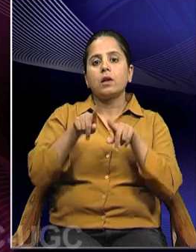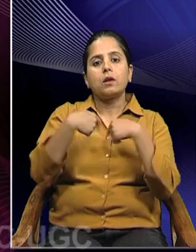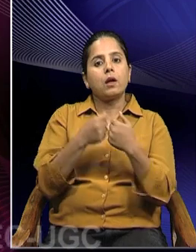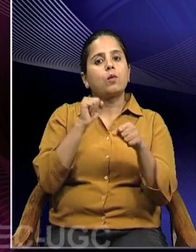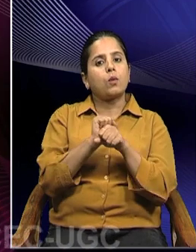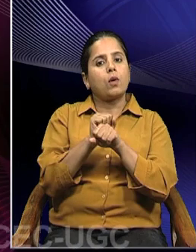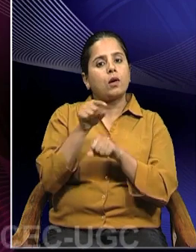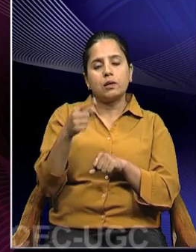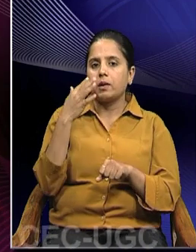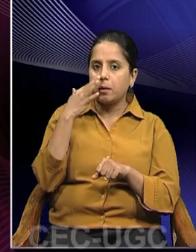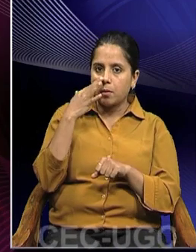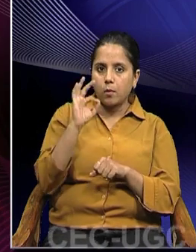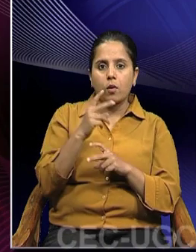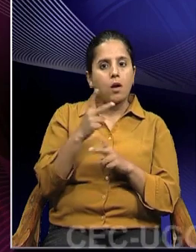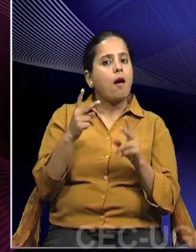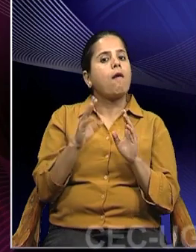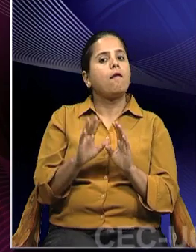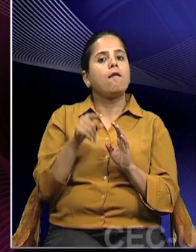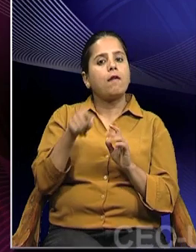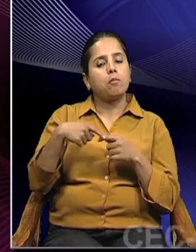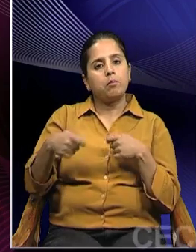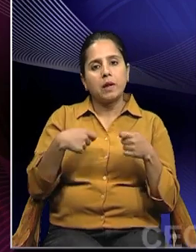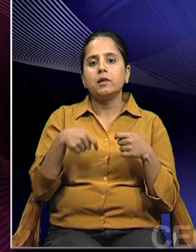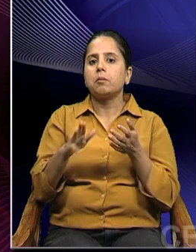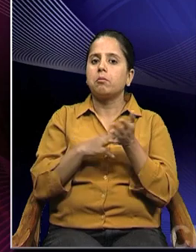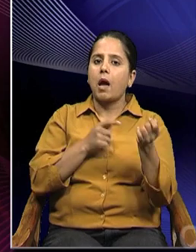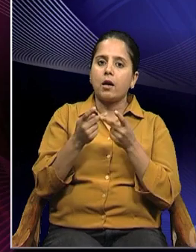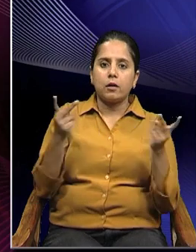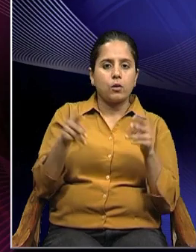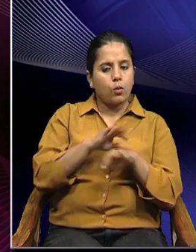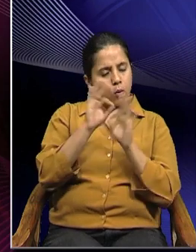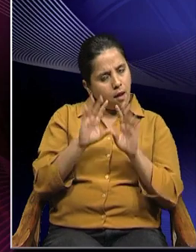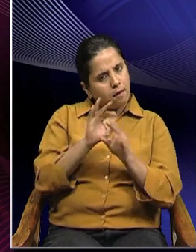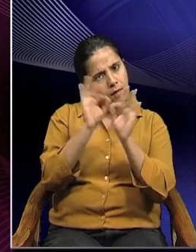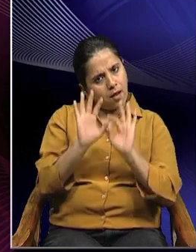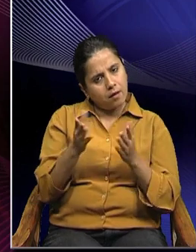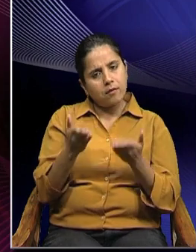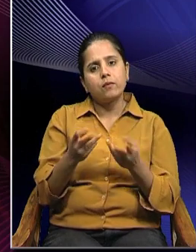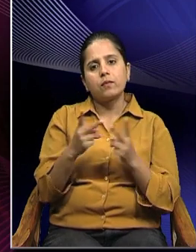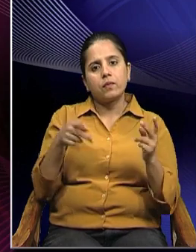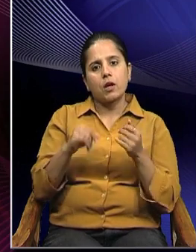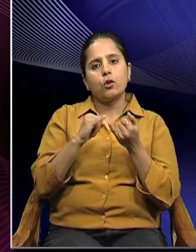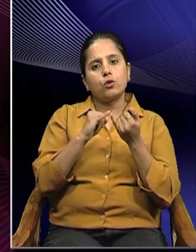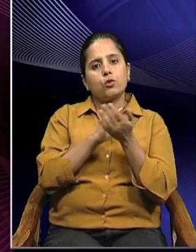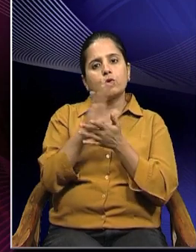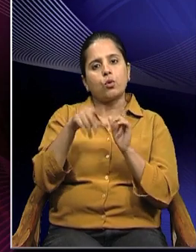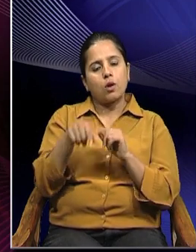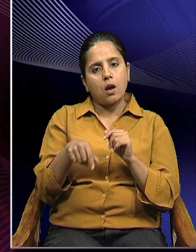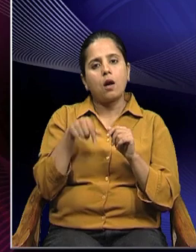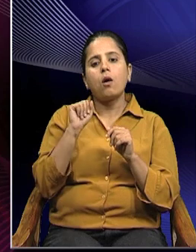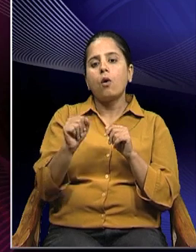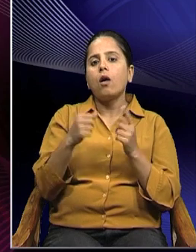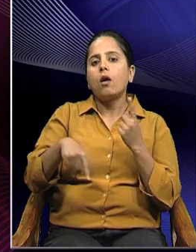another essential part of the business management, and it is already there into our shlokas. Asto ma